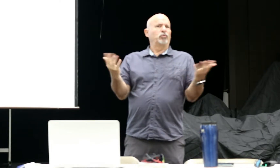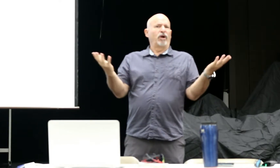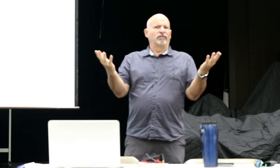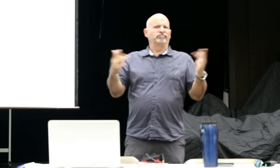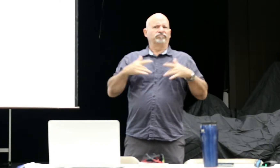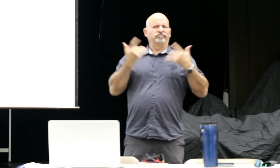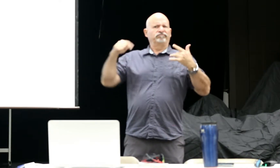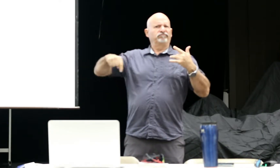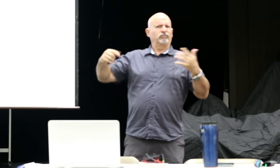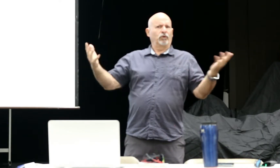future events.